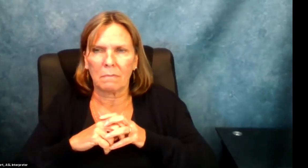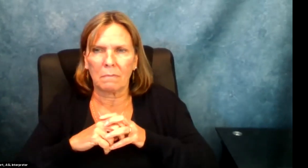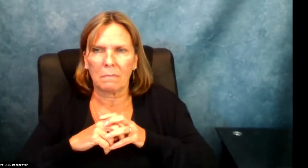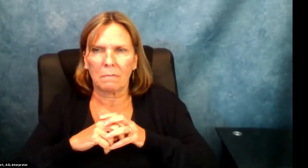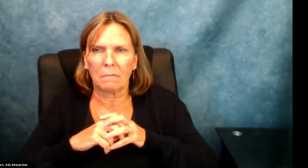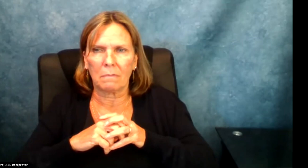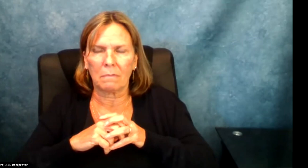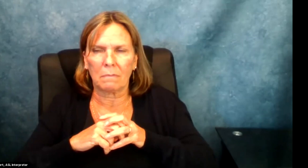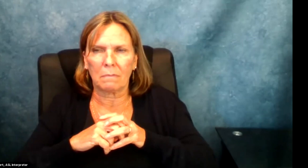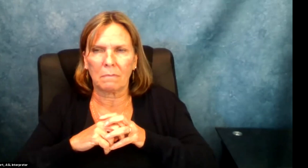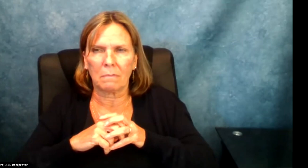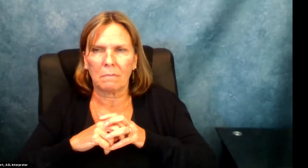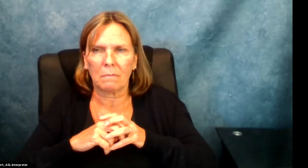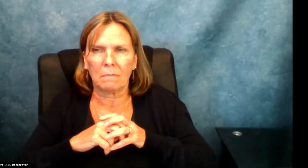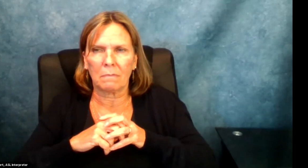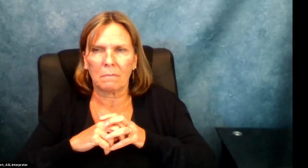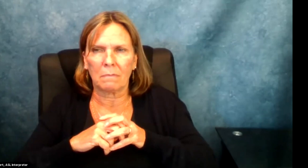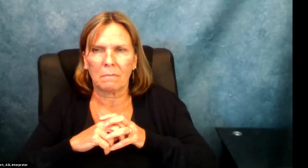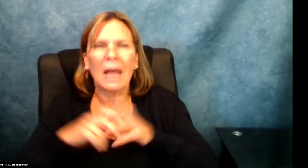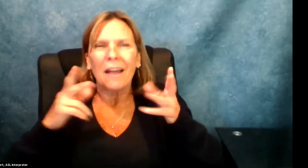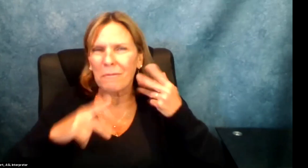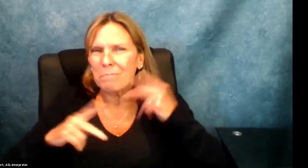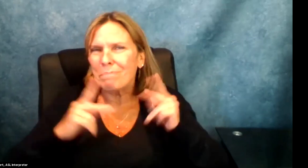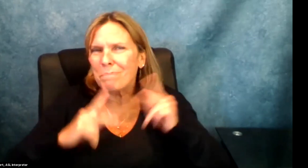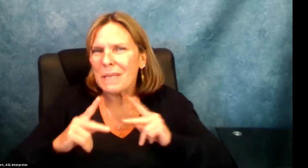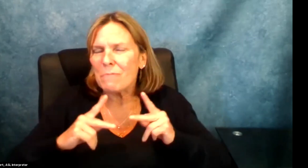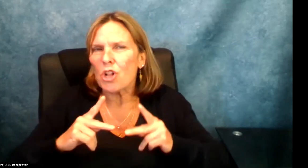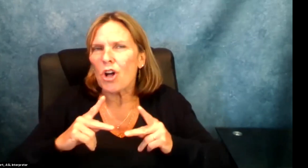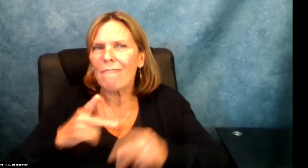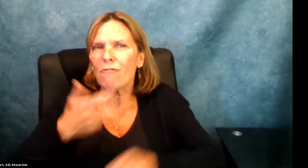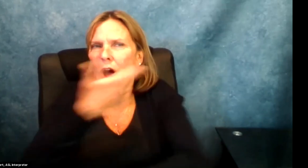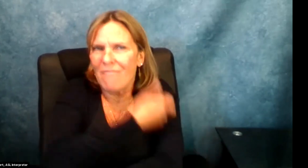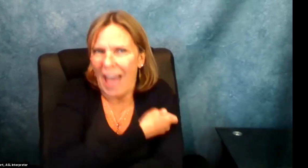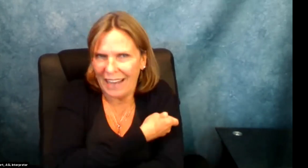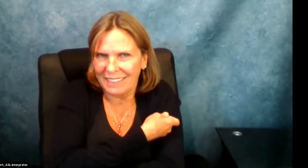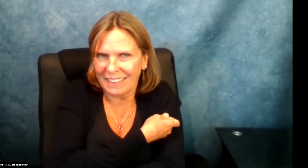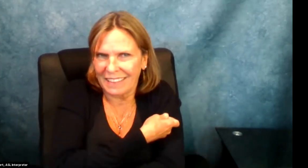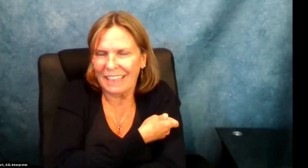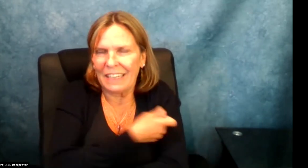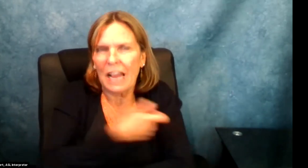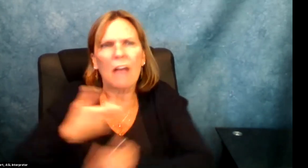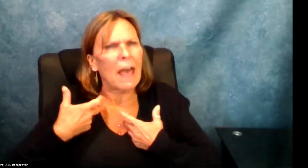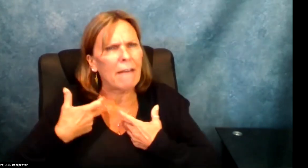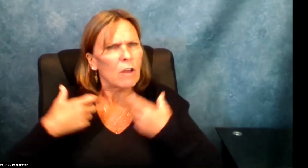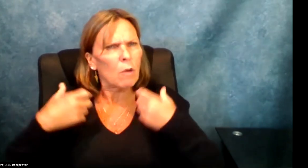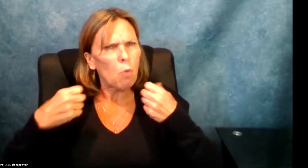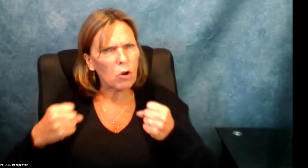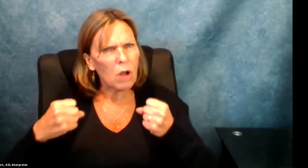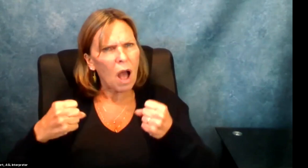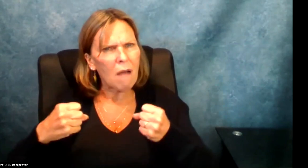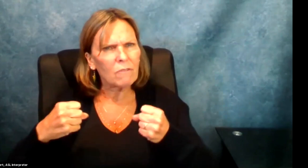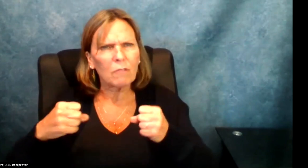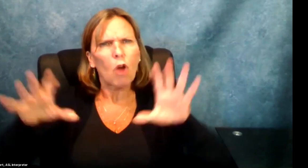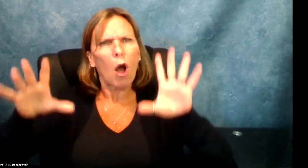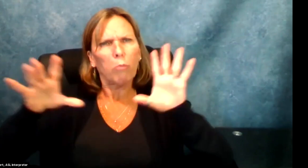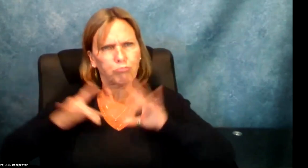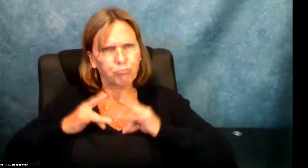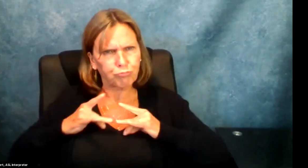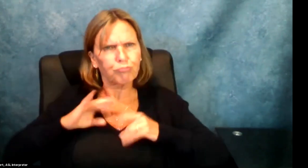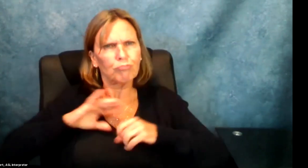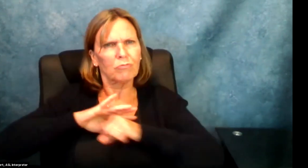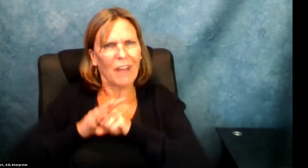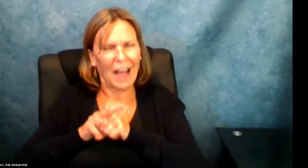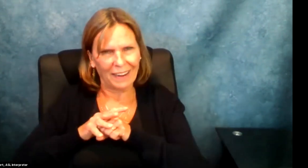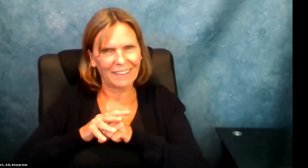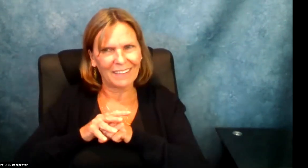that, the vaccine really protects you from getting infected. It protects you from the virus